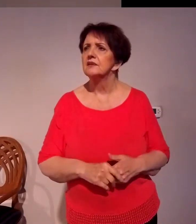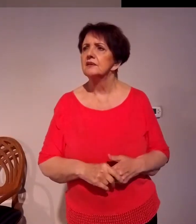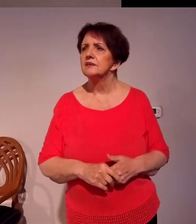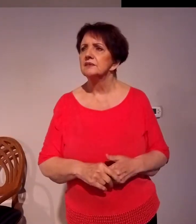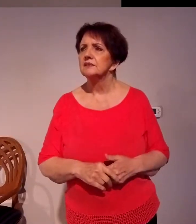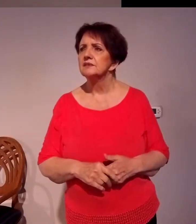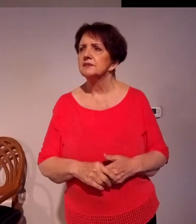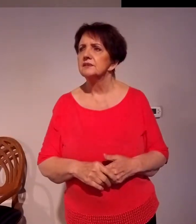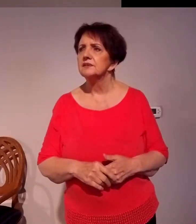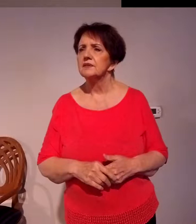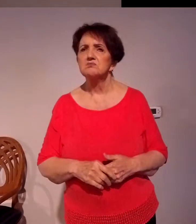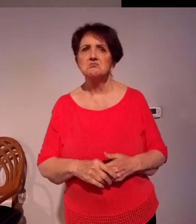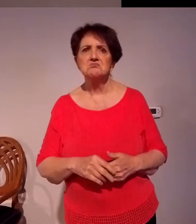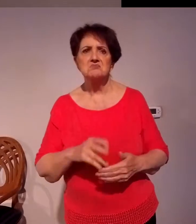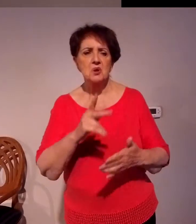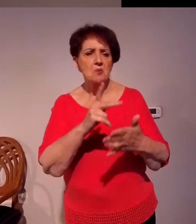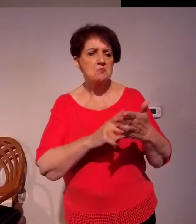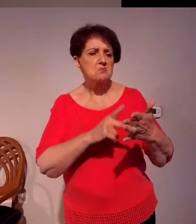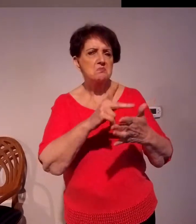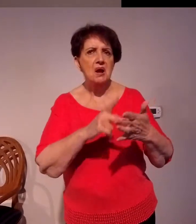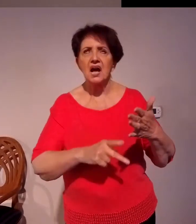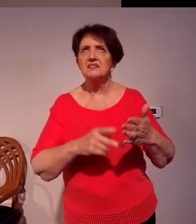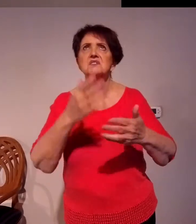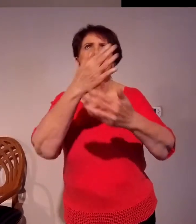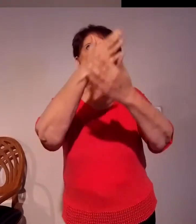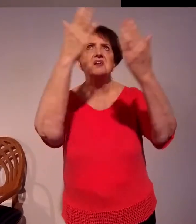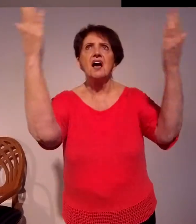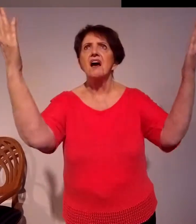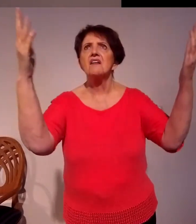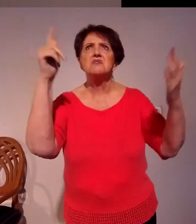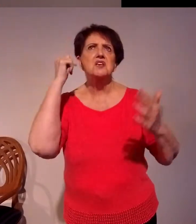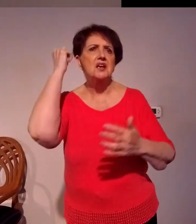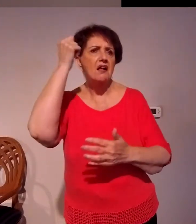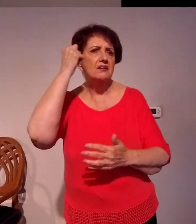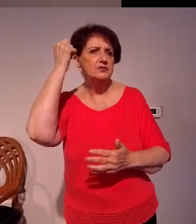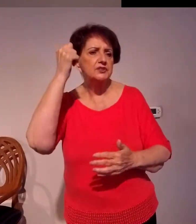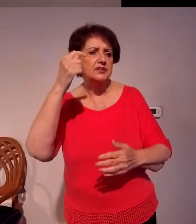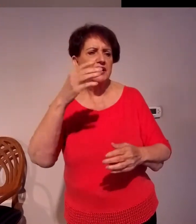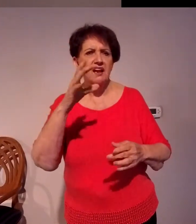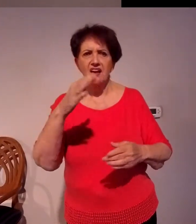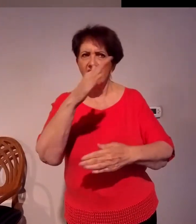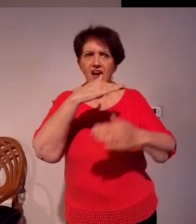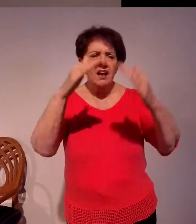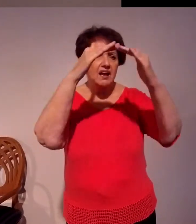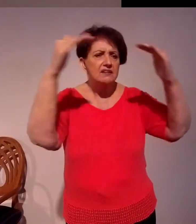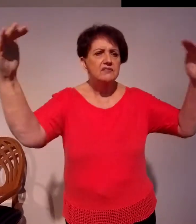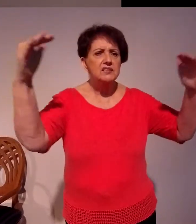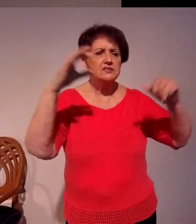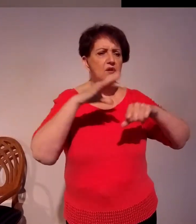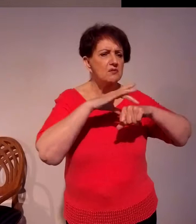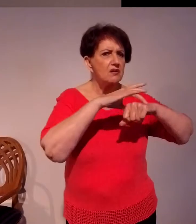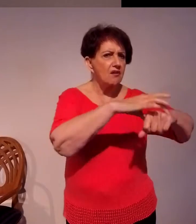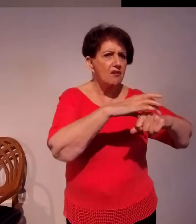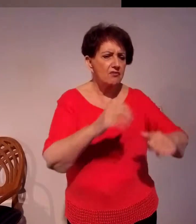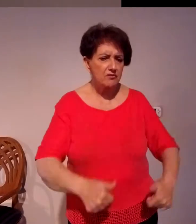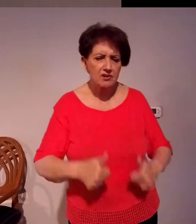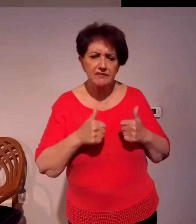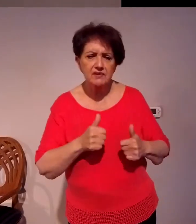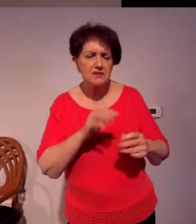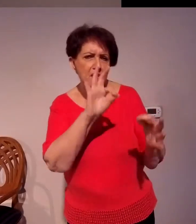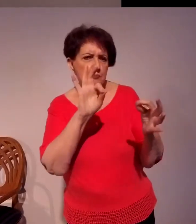no pie in the sky theology here. Heaven right here on earth, and you live in paradise.